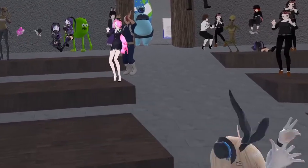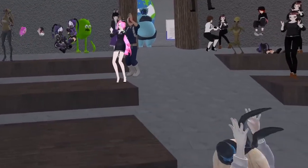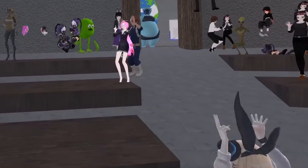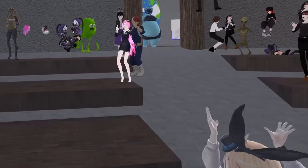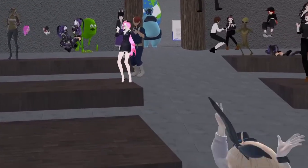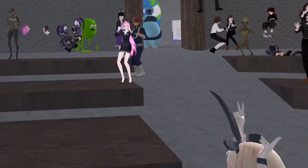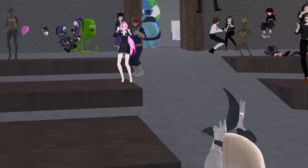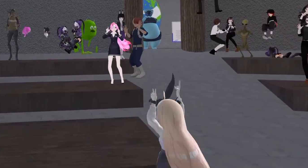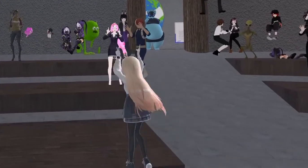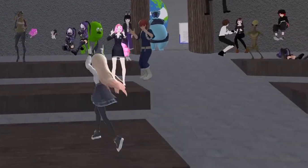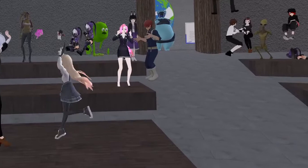big.